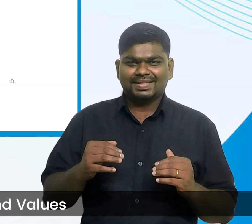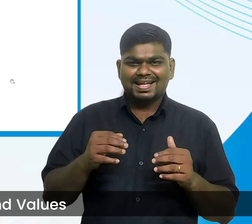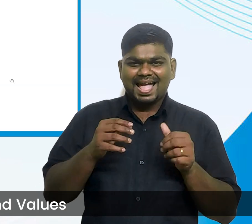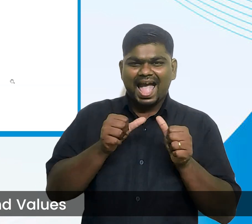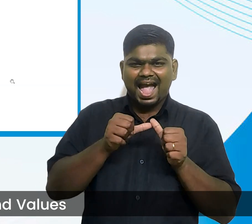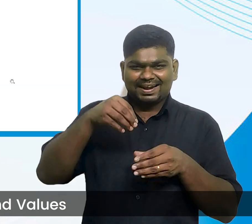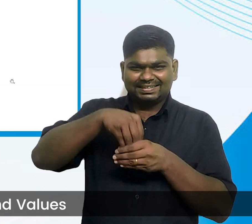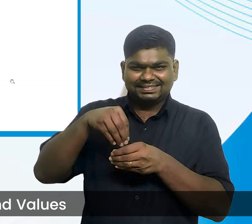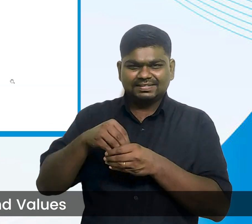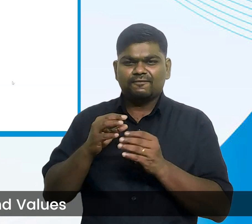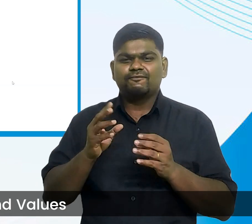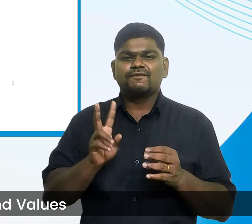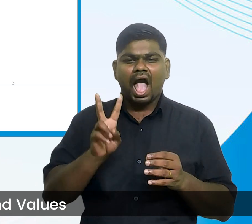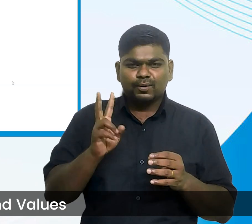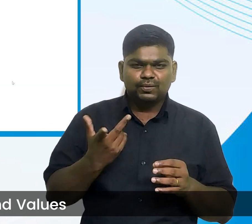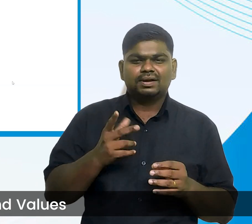Attributes and values.